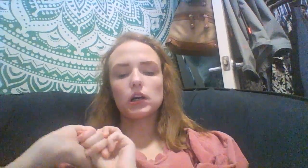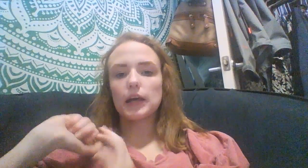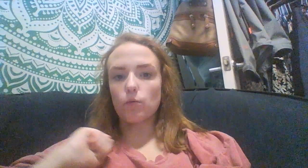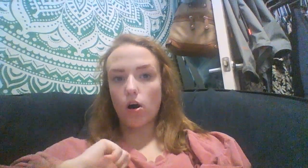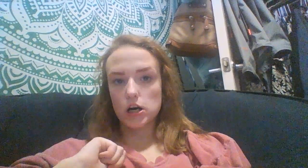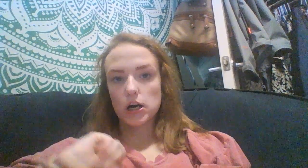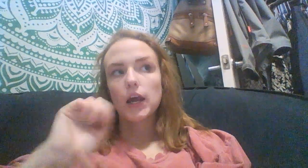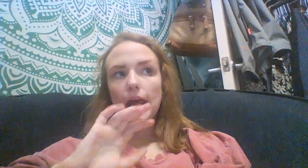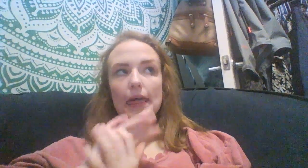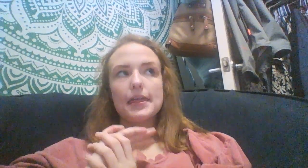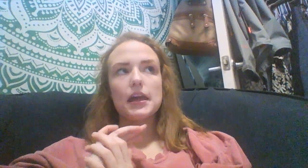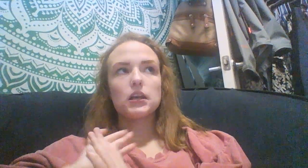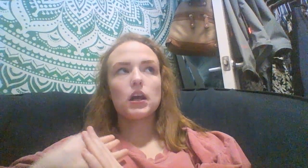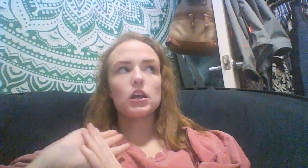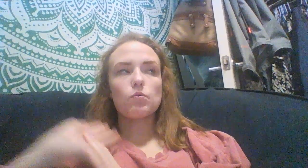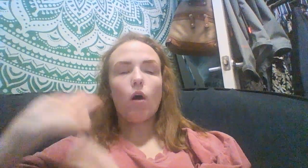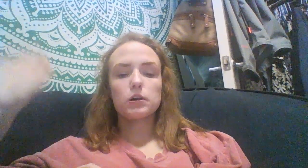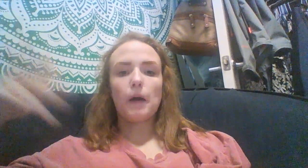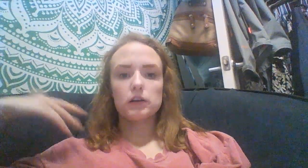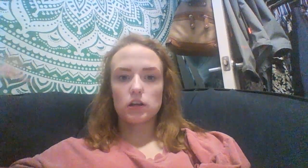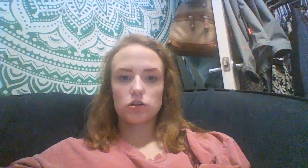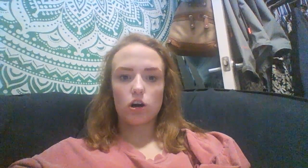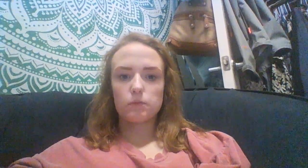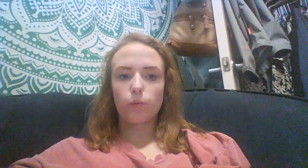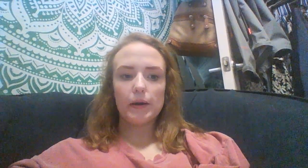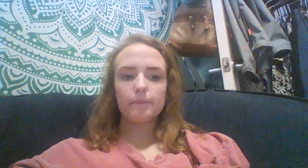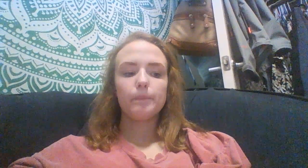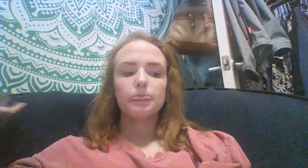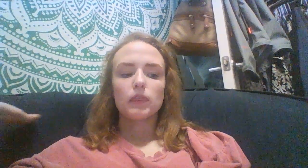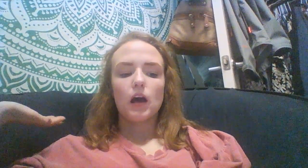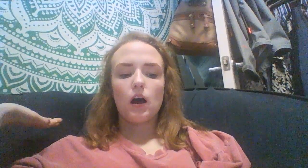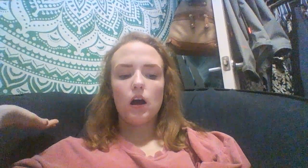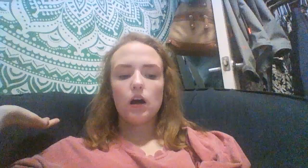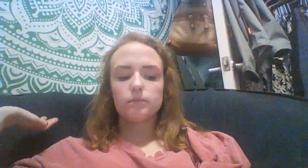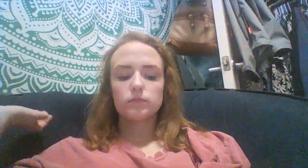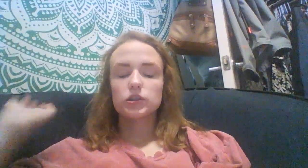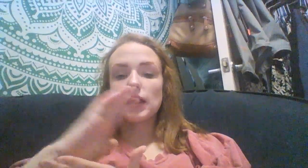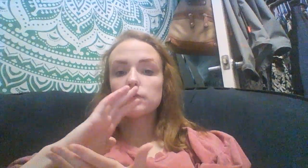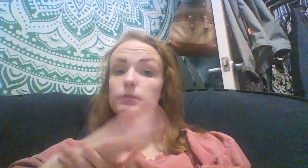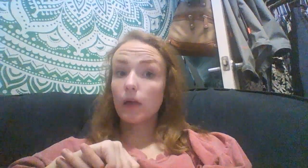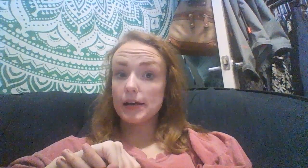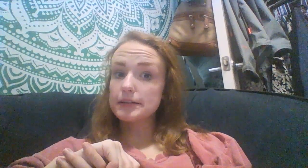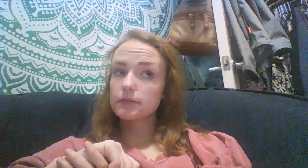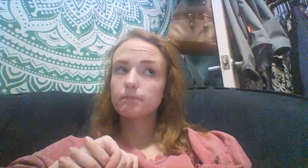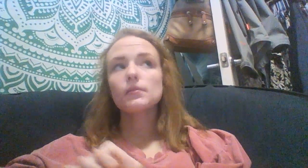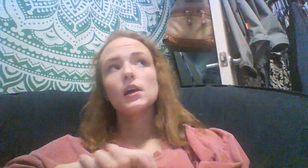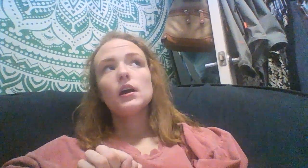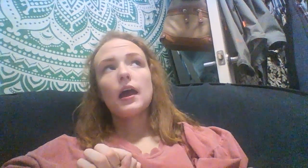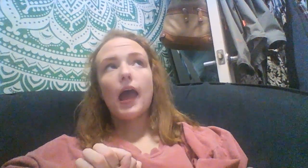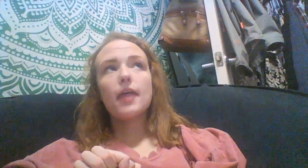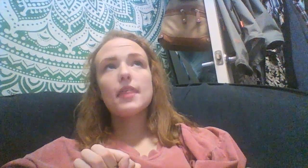get water. And then you walked back to the starting point. So that was blind. And